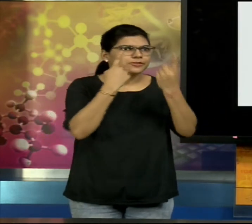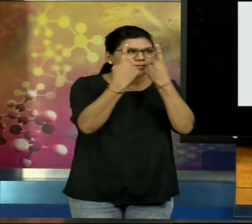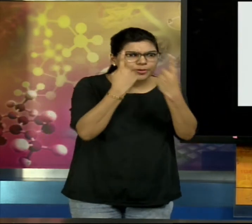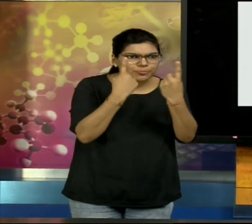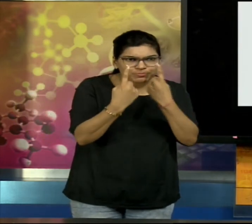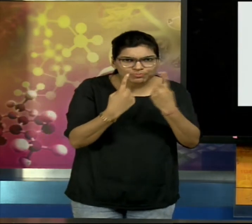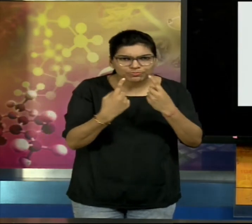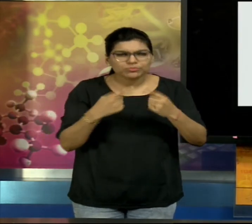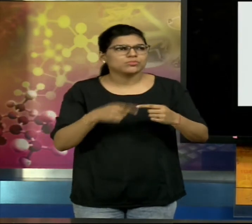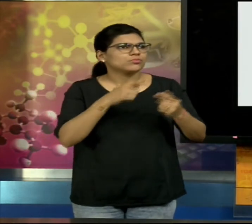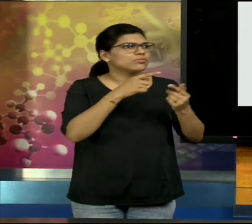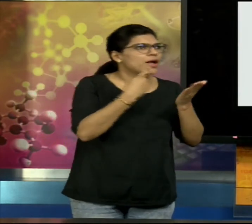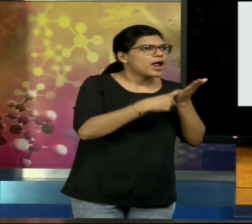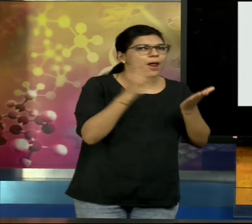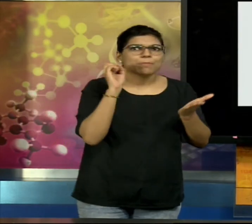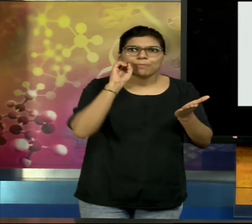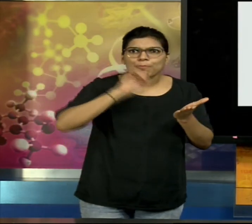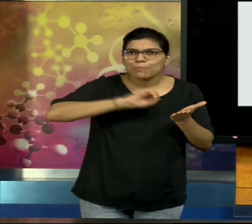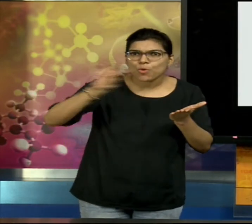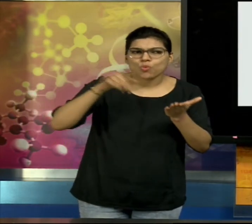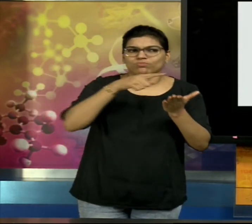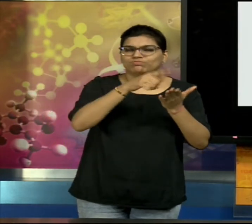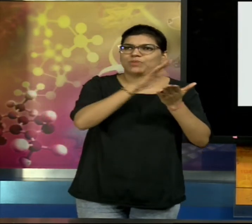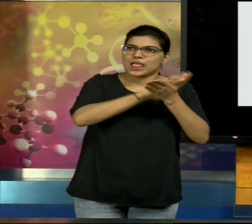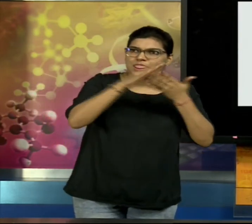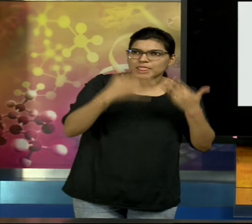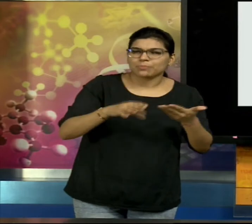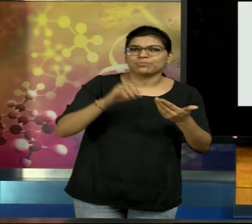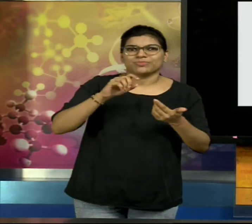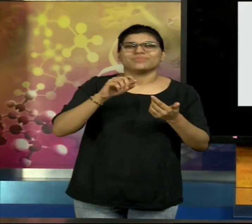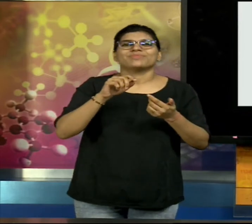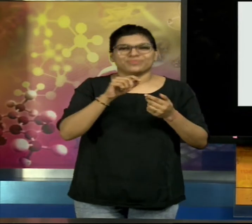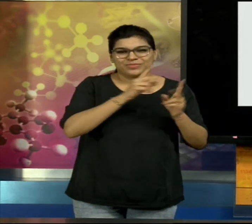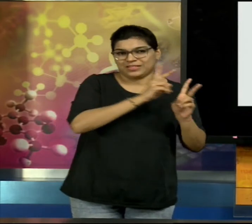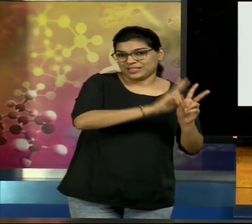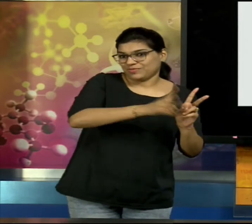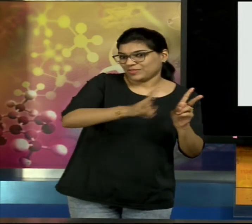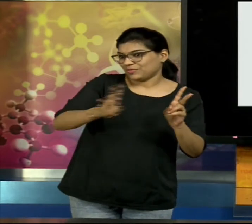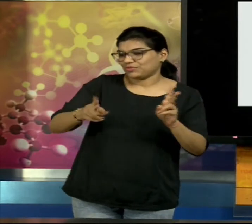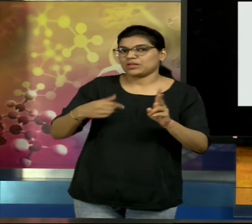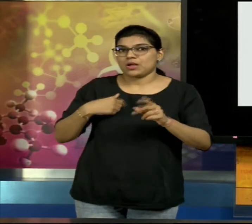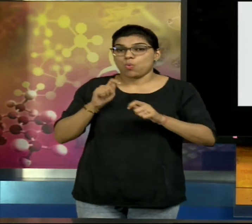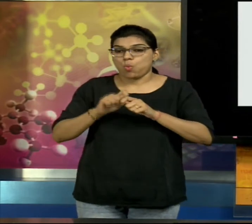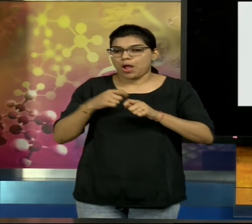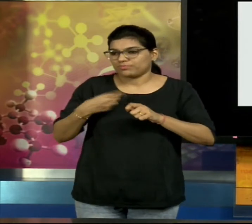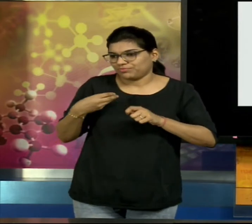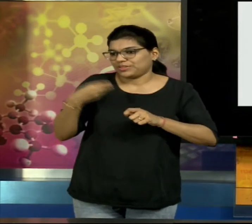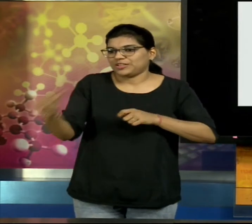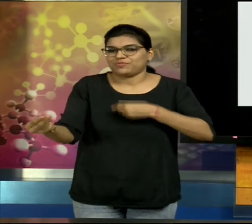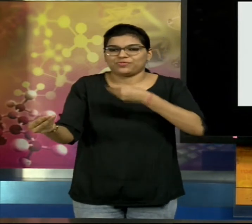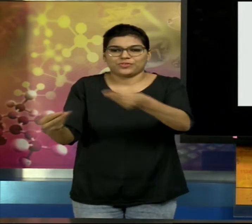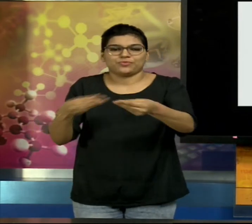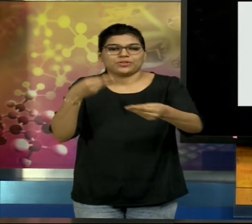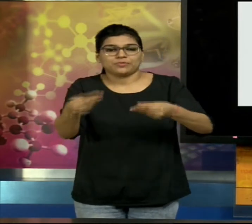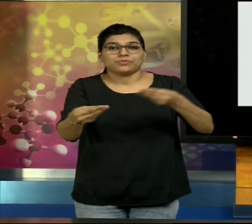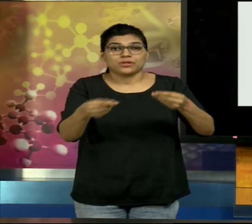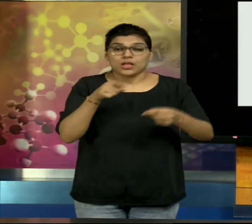is accountant person and there is one supervisor, there is one who gives report. So there are different assignments given to all